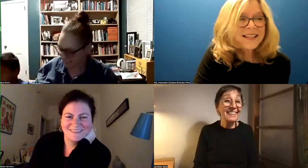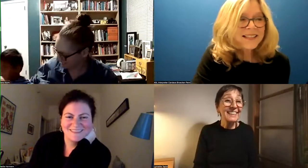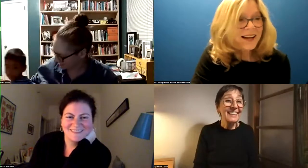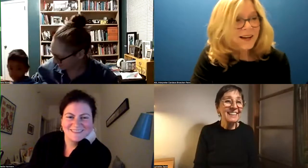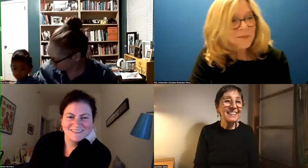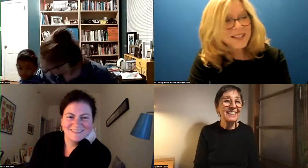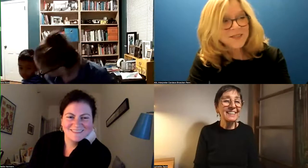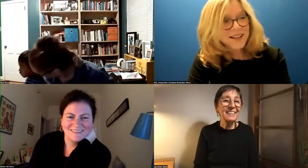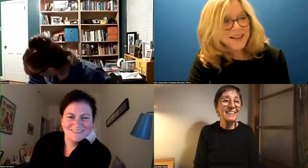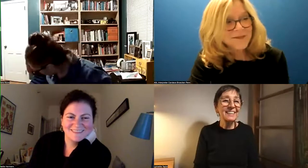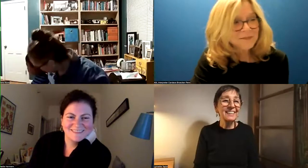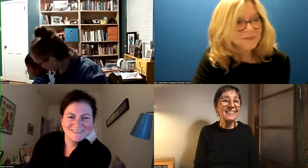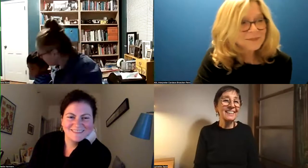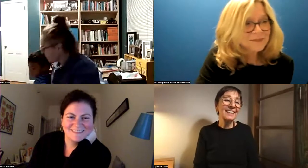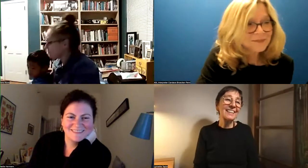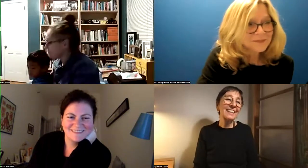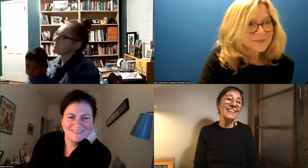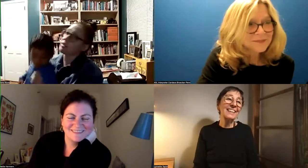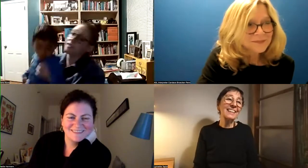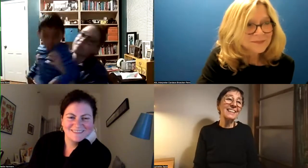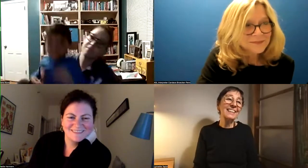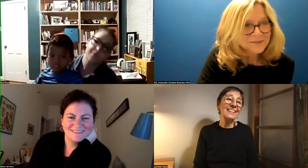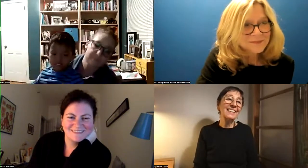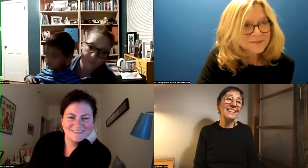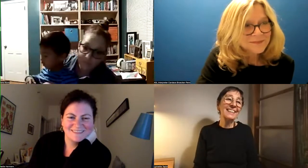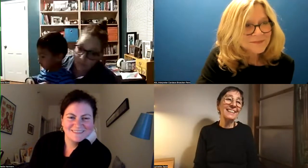This is my deaf son.